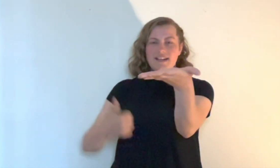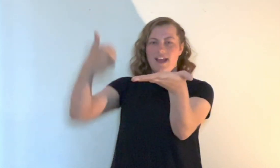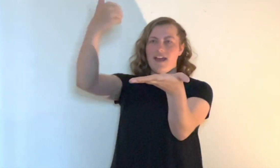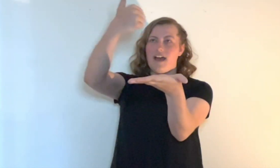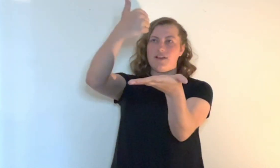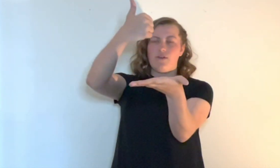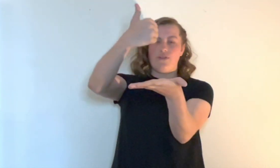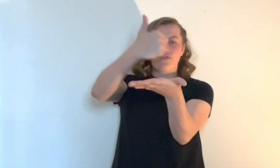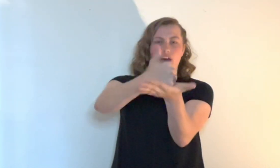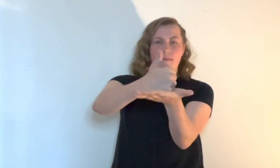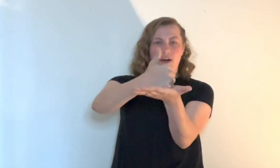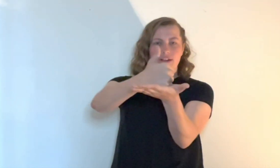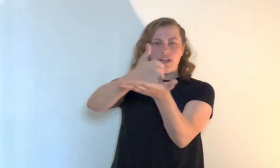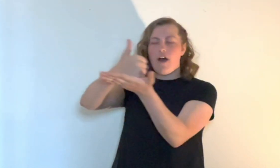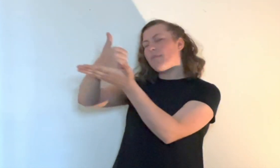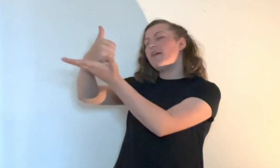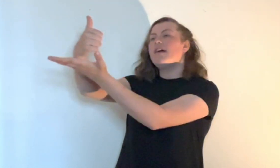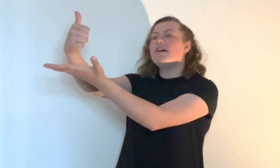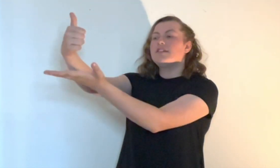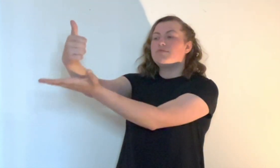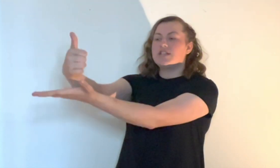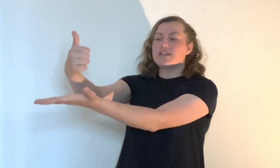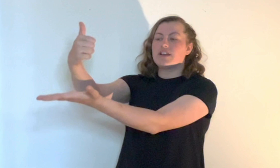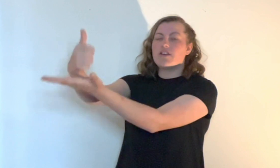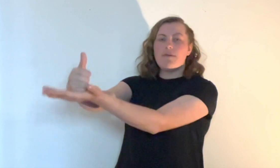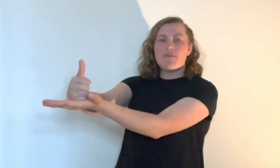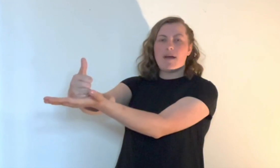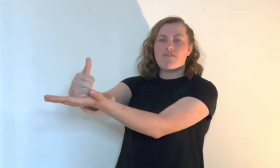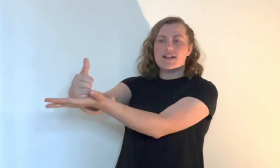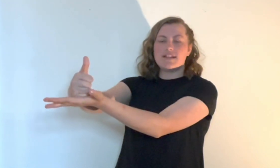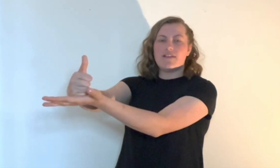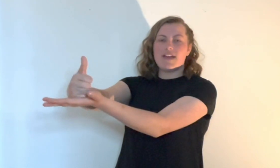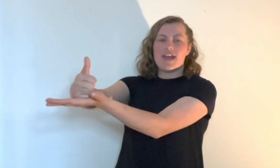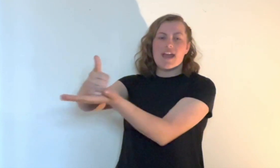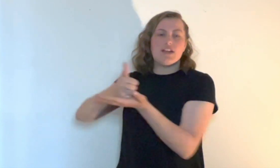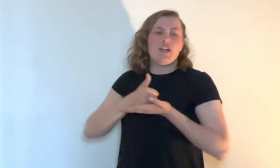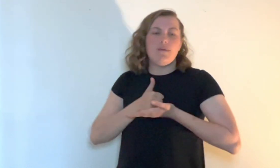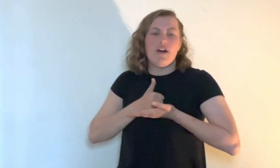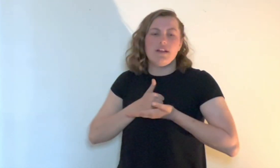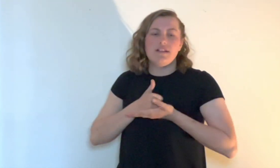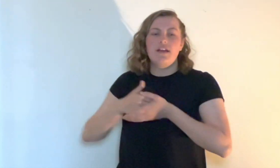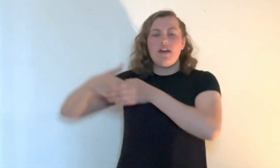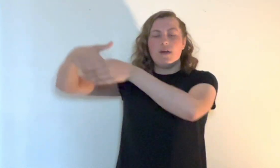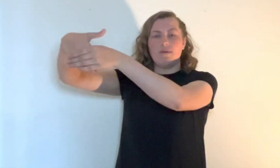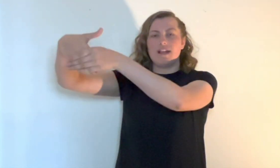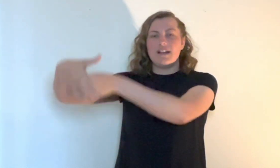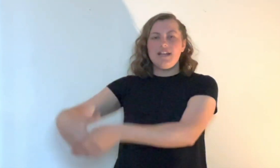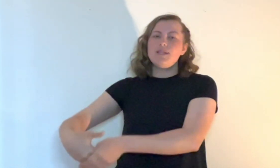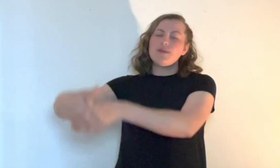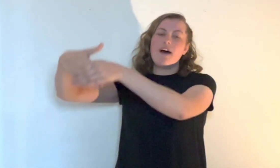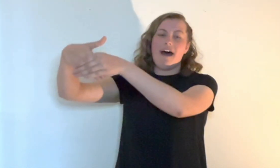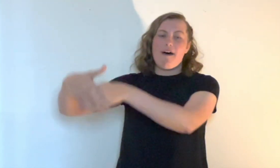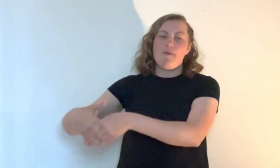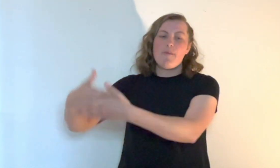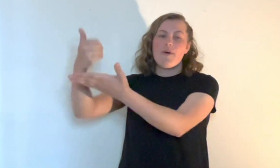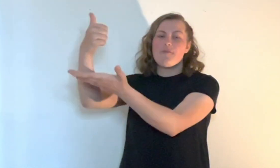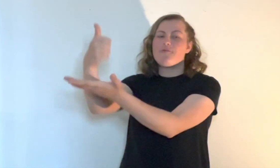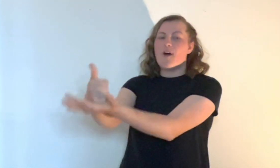And your thumb on top Which is going to come from our friends over here to us With a little help from